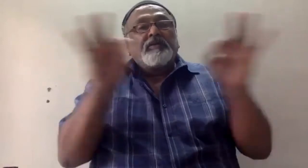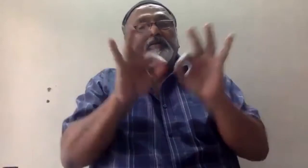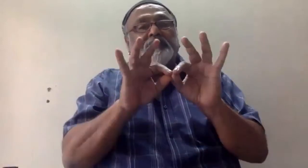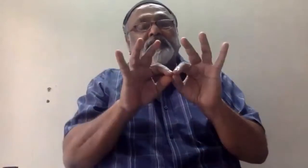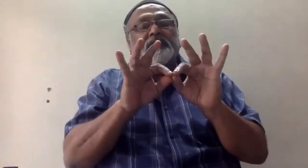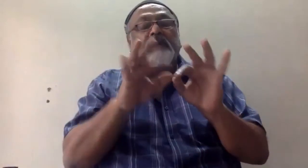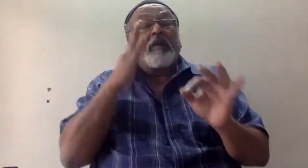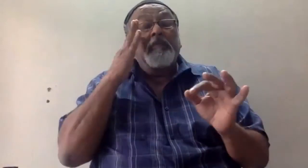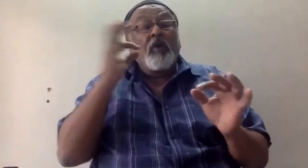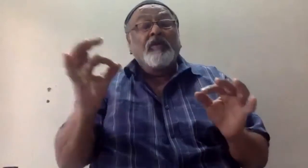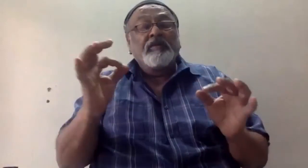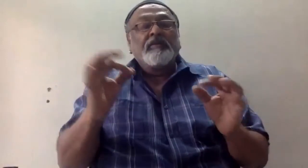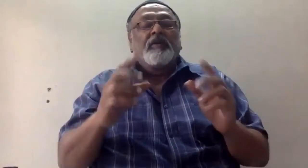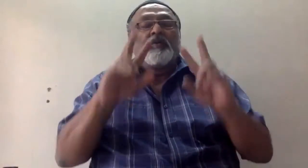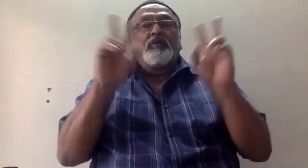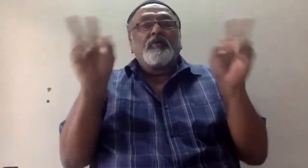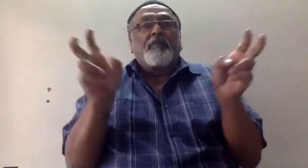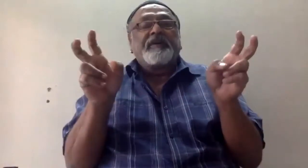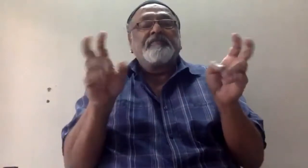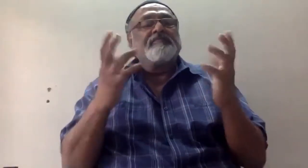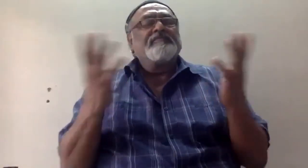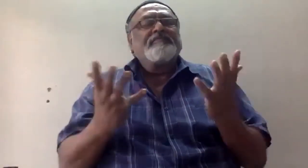our lives are connected so much